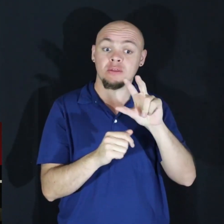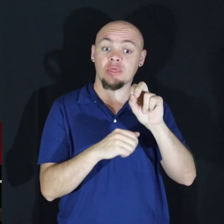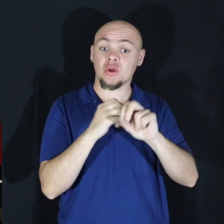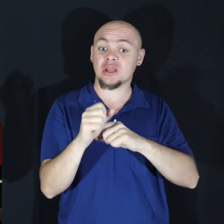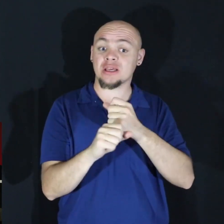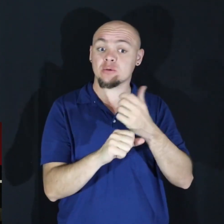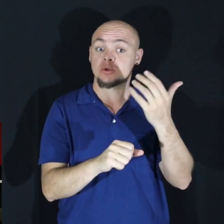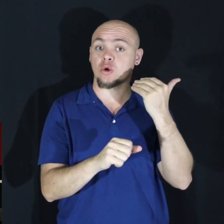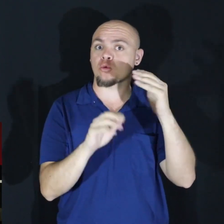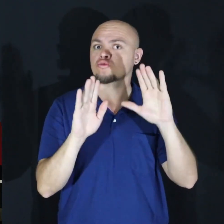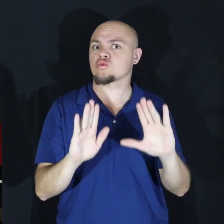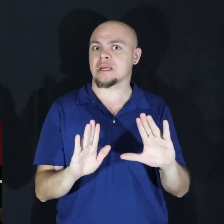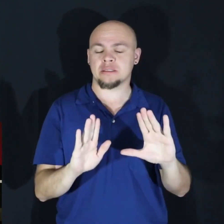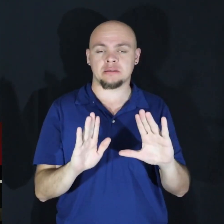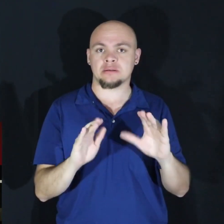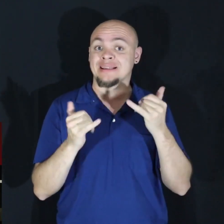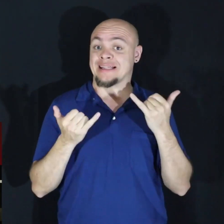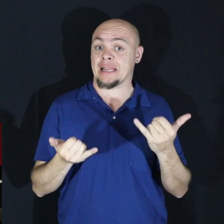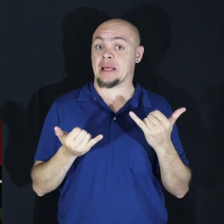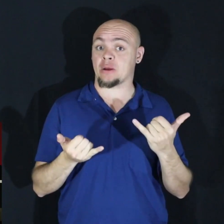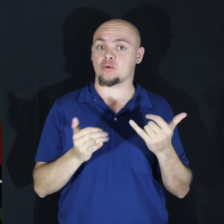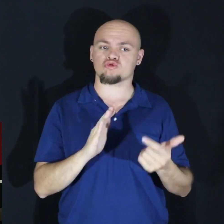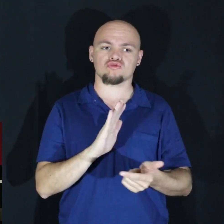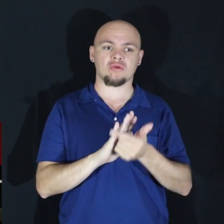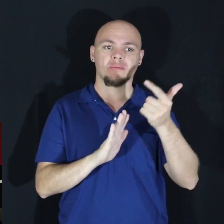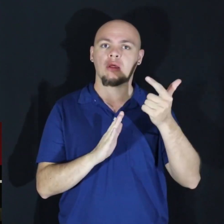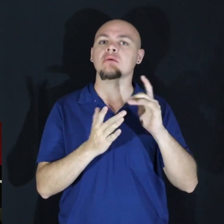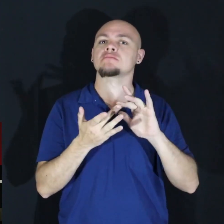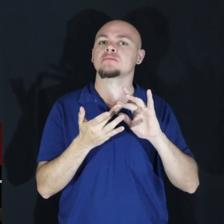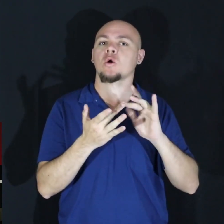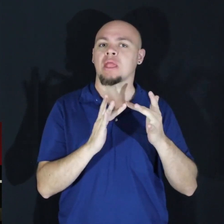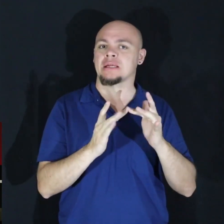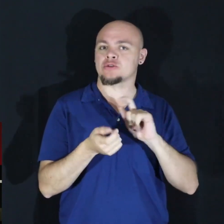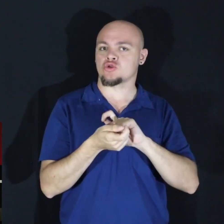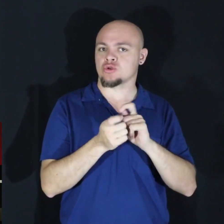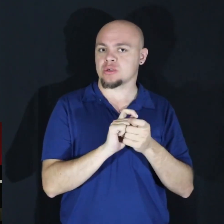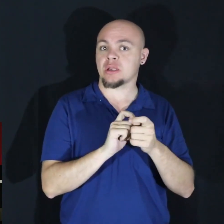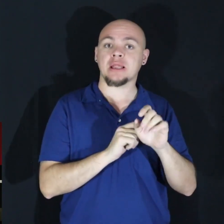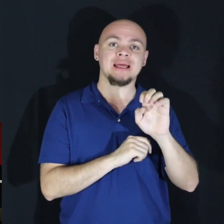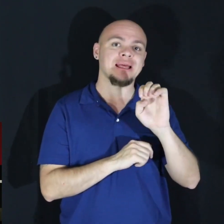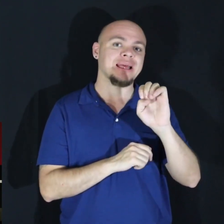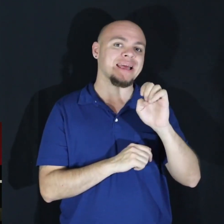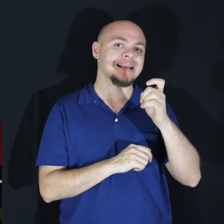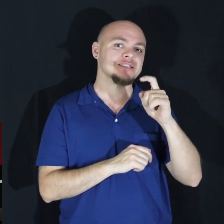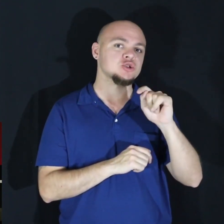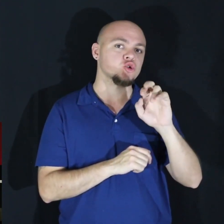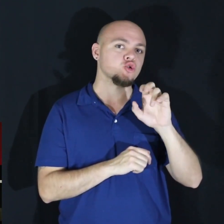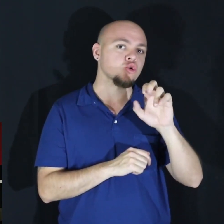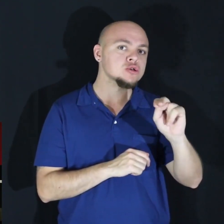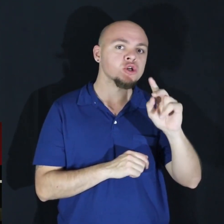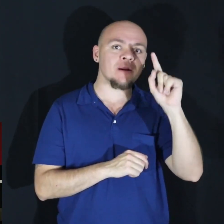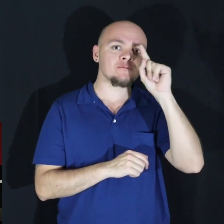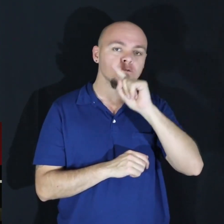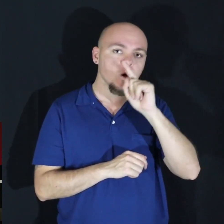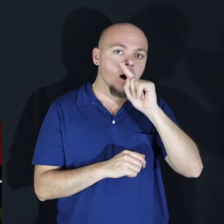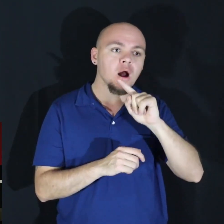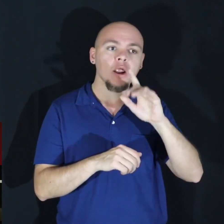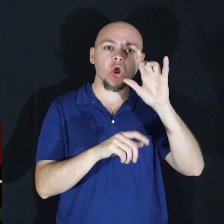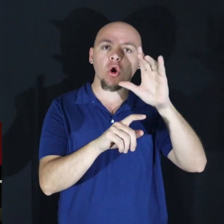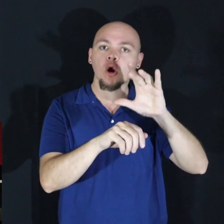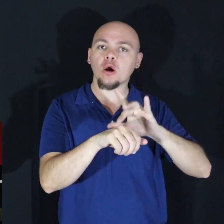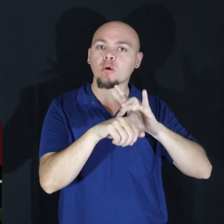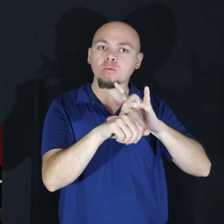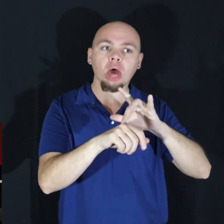ago. But now, criminality has moved online. Extortion, fraud, harassment, they've